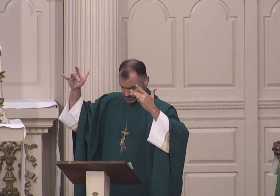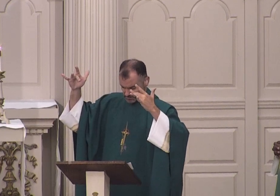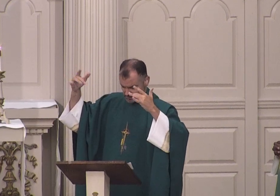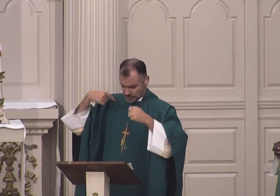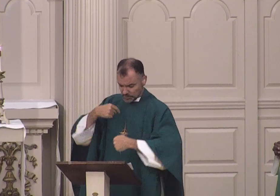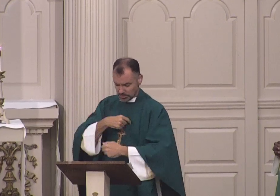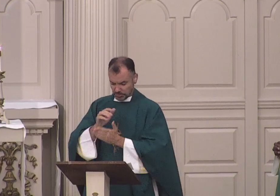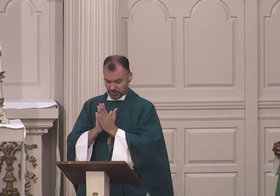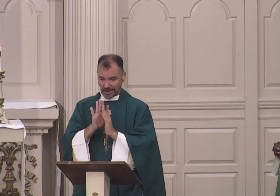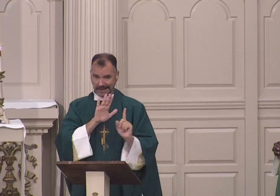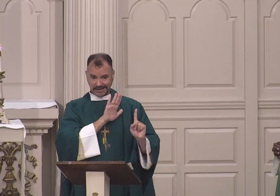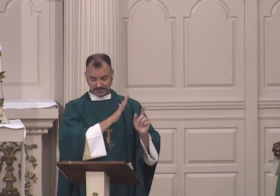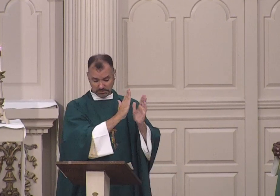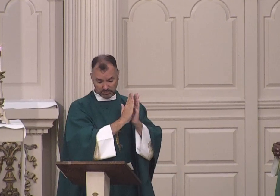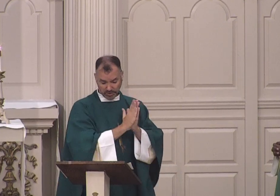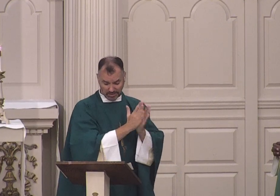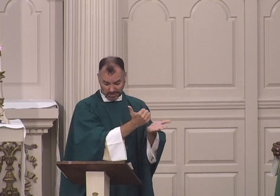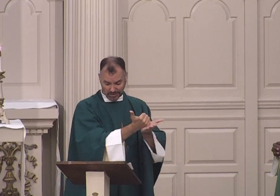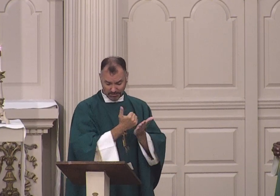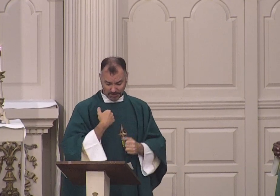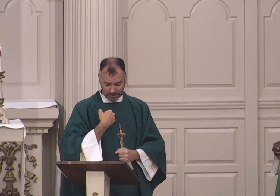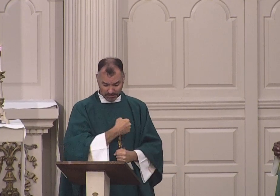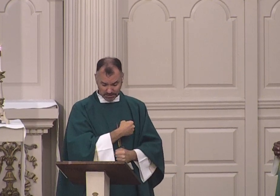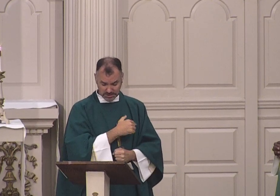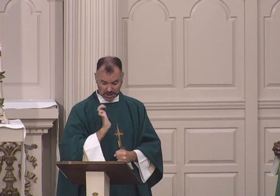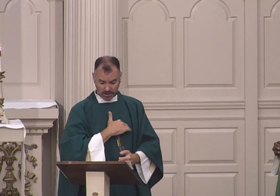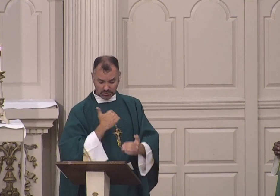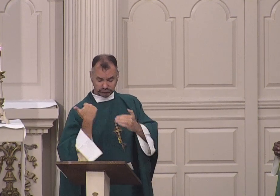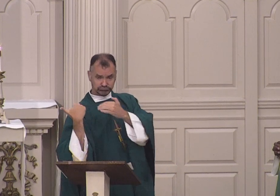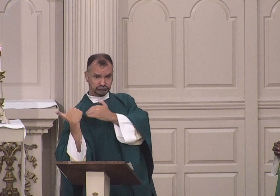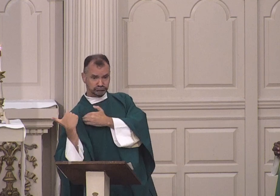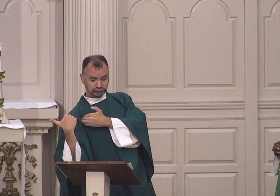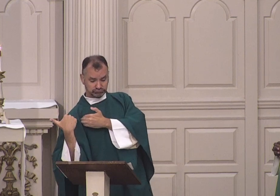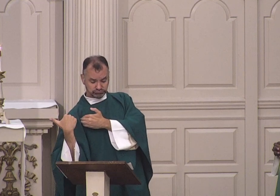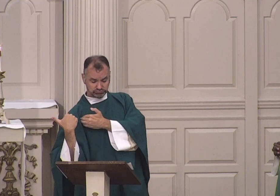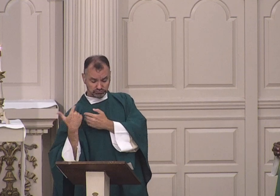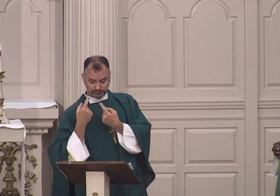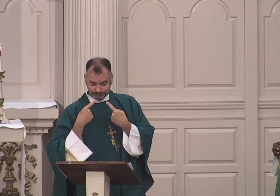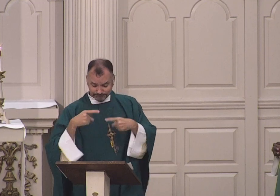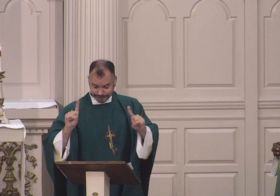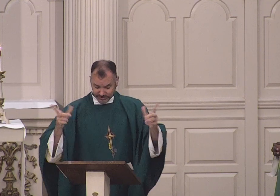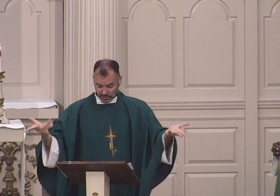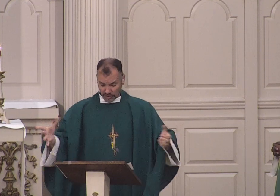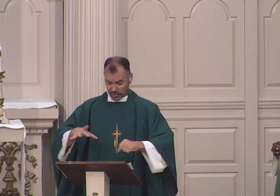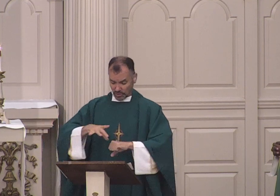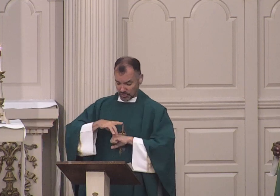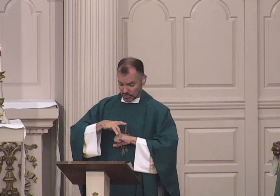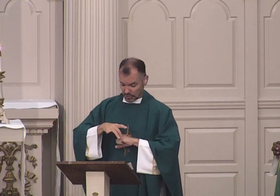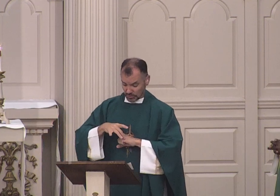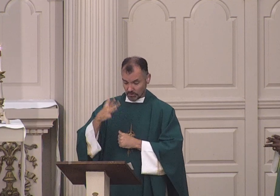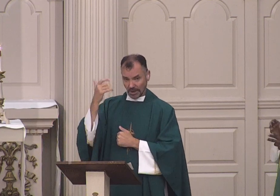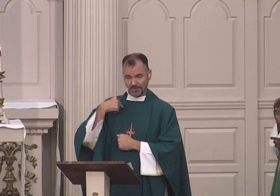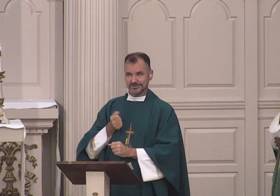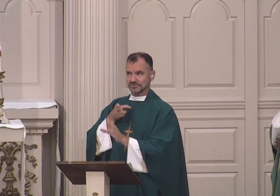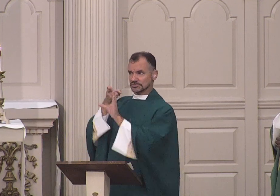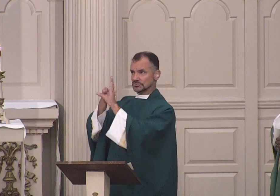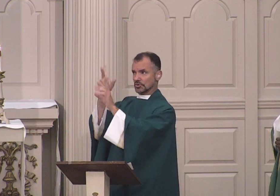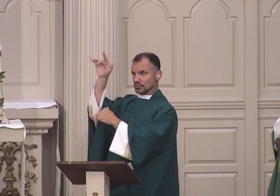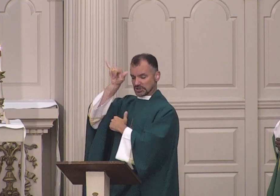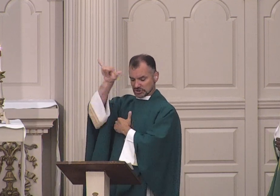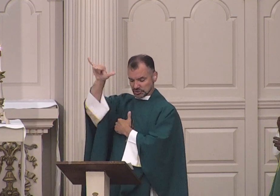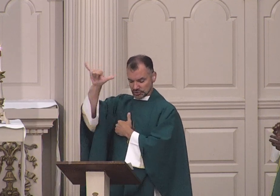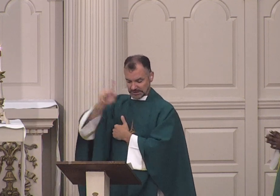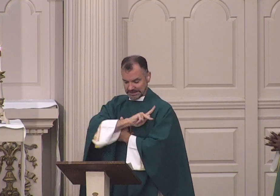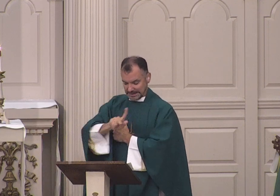realm, grant, we pray, through his intercession, that by fulfilling our duties on